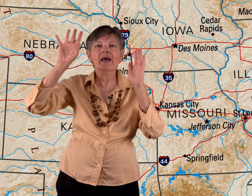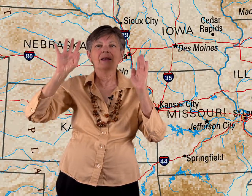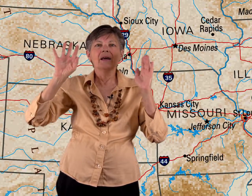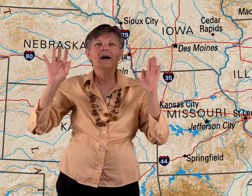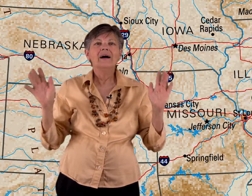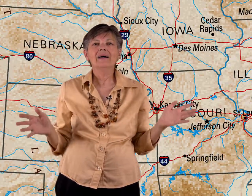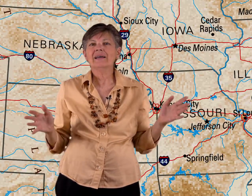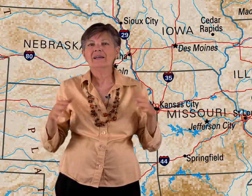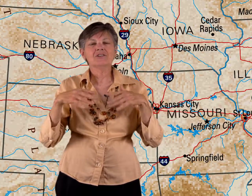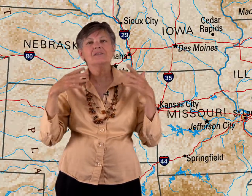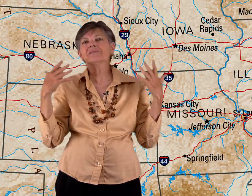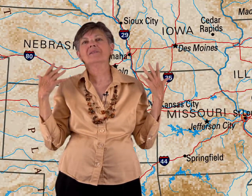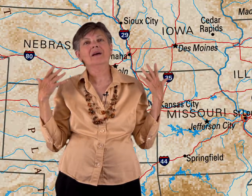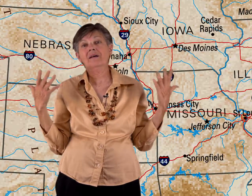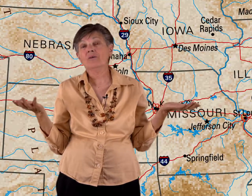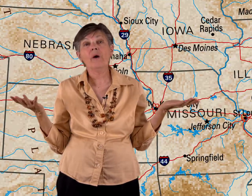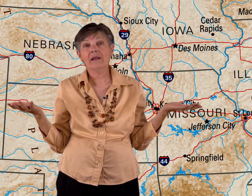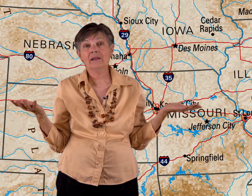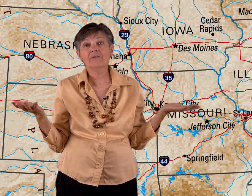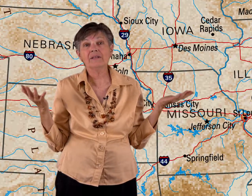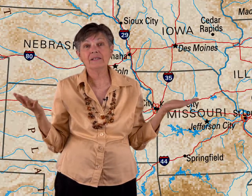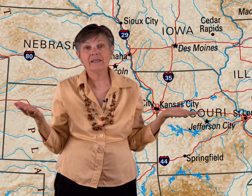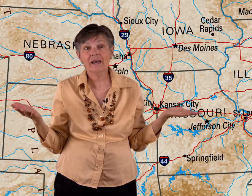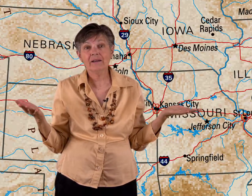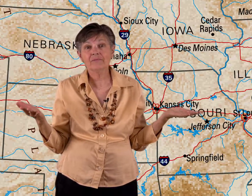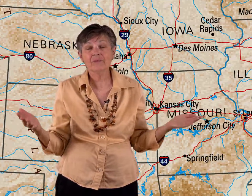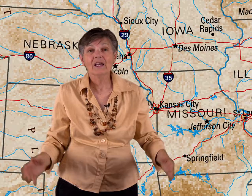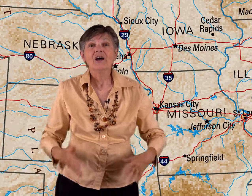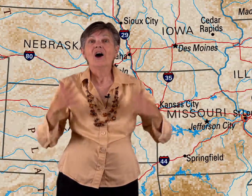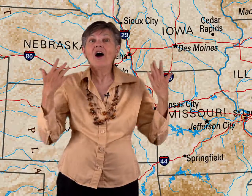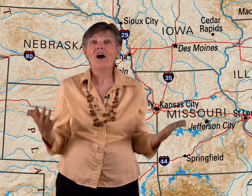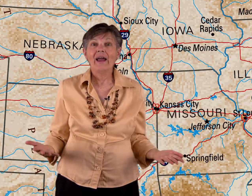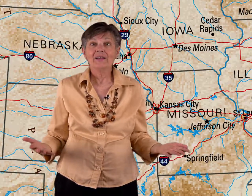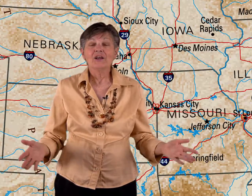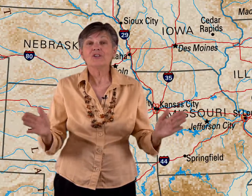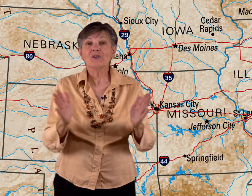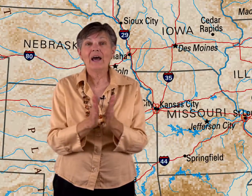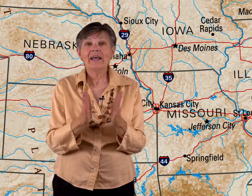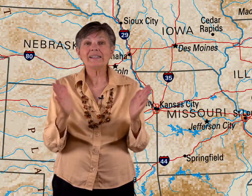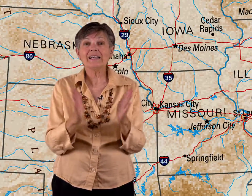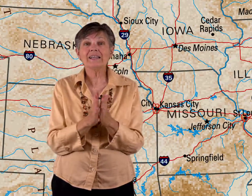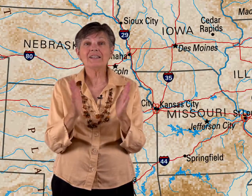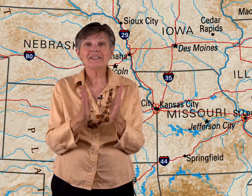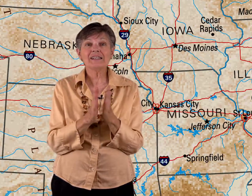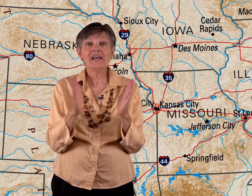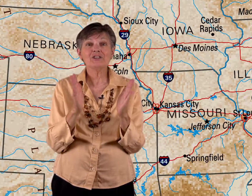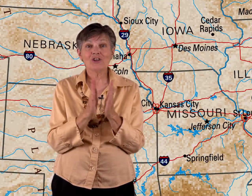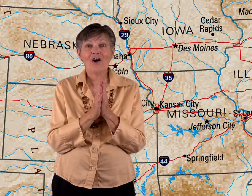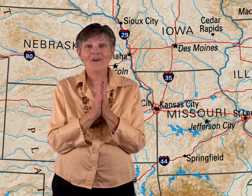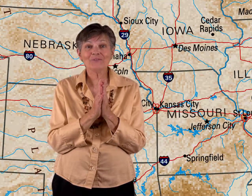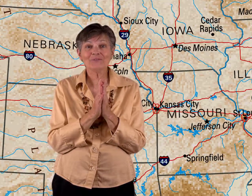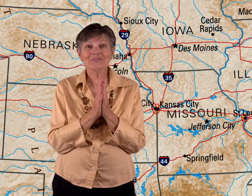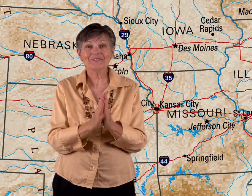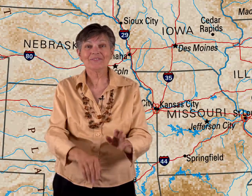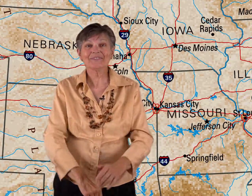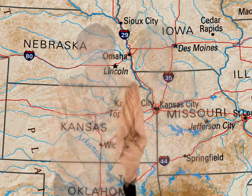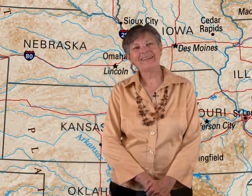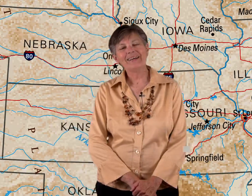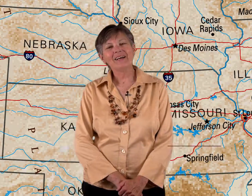and it's just quite a lovely state. All right, so now let's get into the state song.